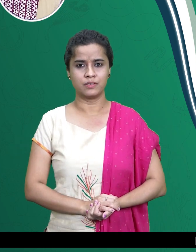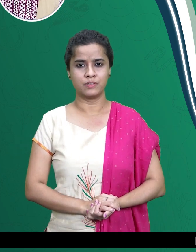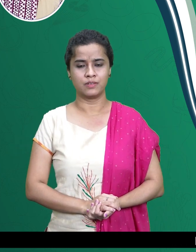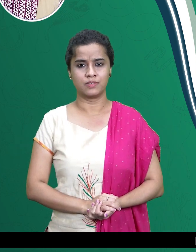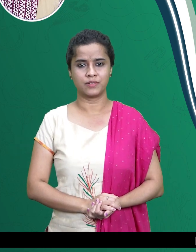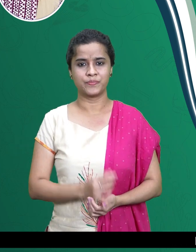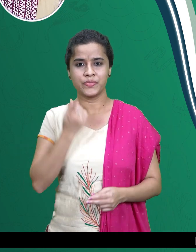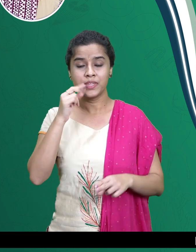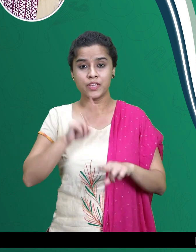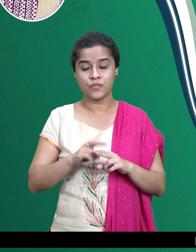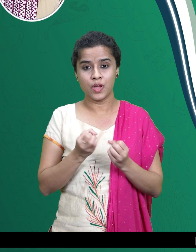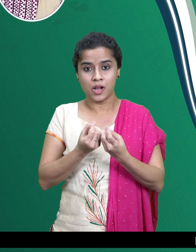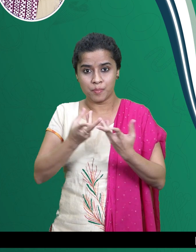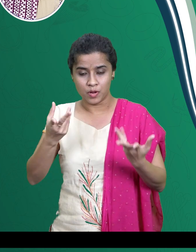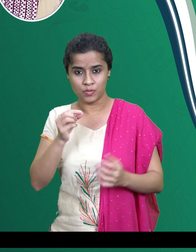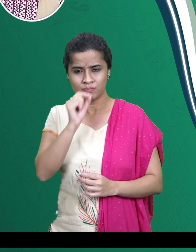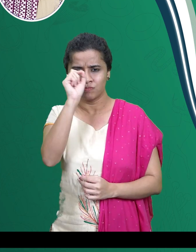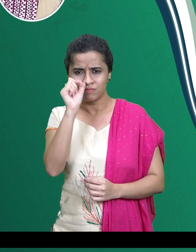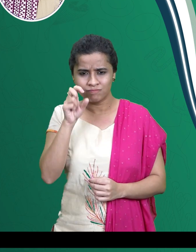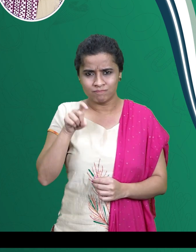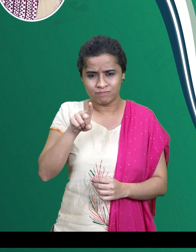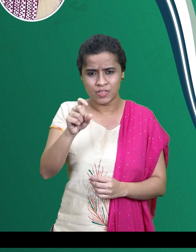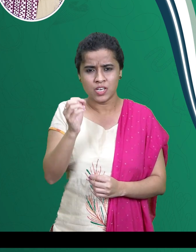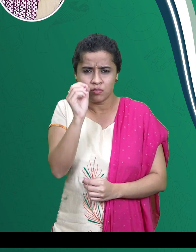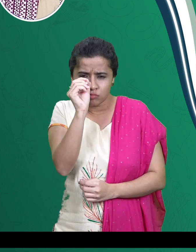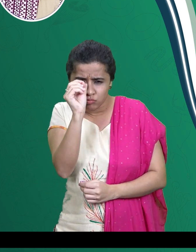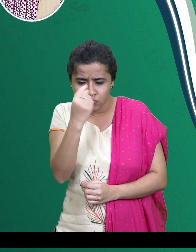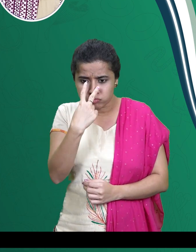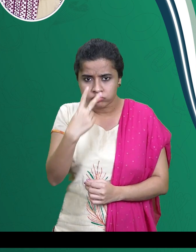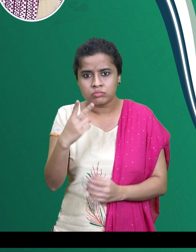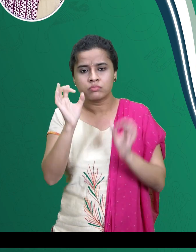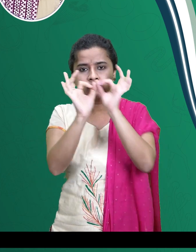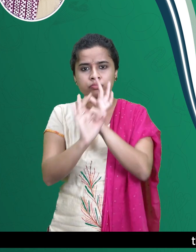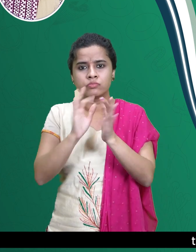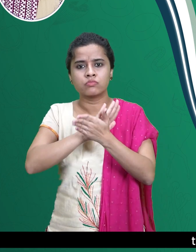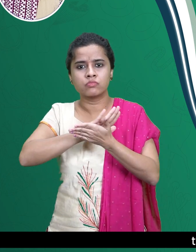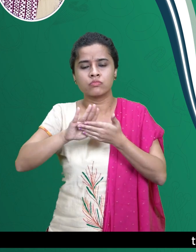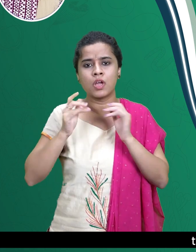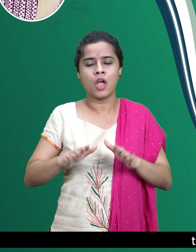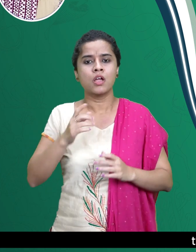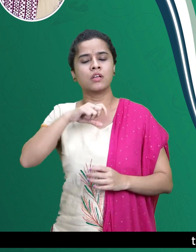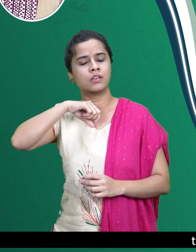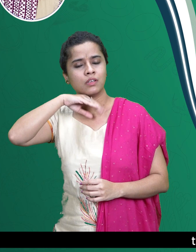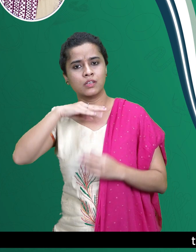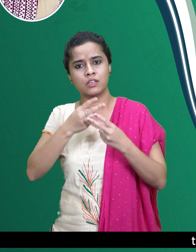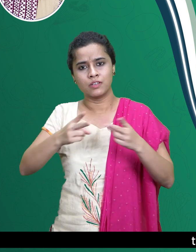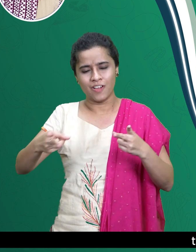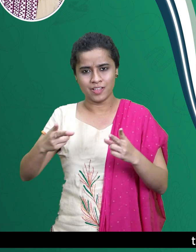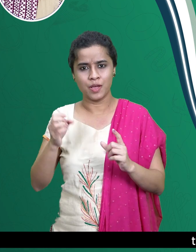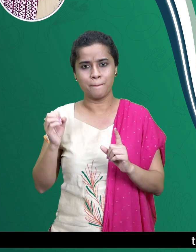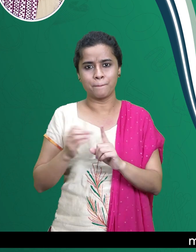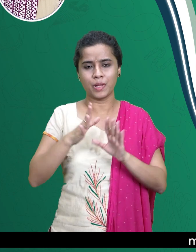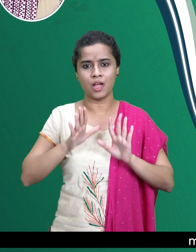If the number of microbes is very small, the disease manifestations